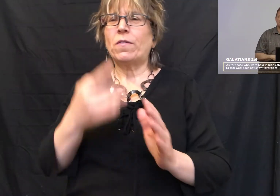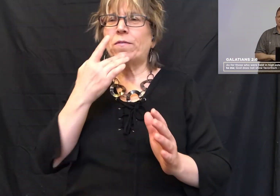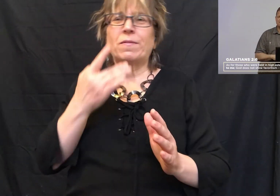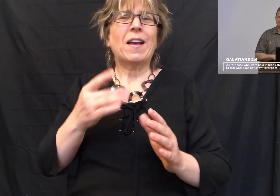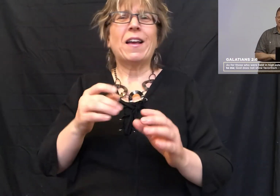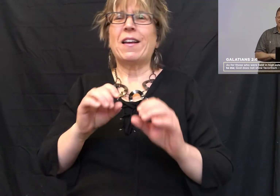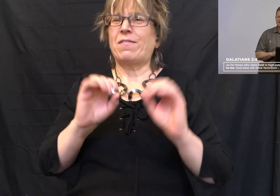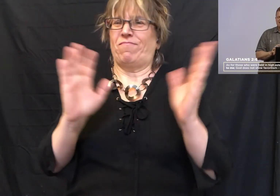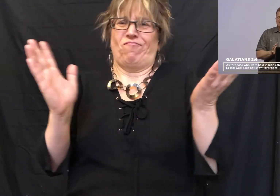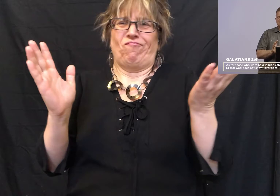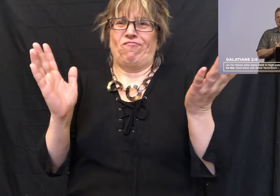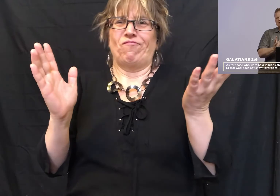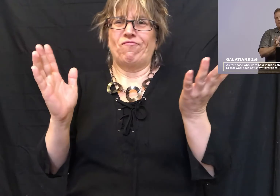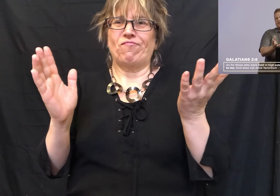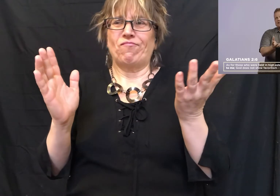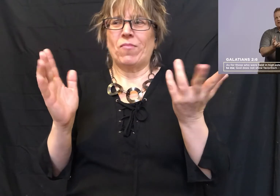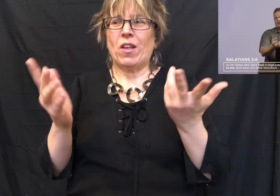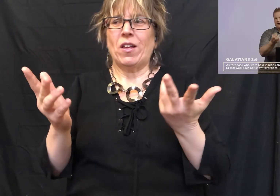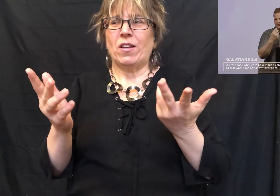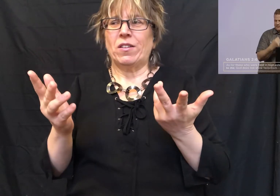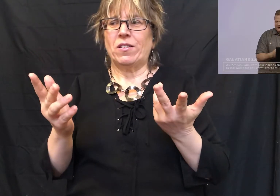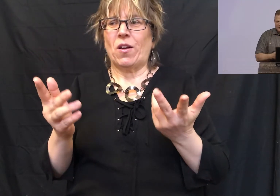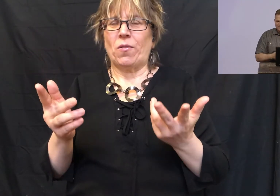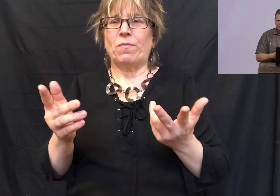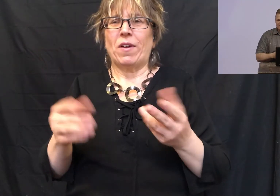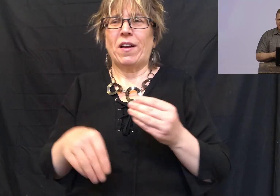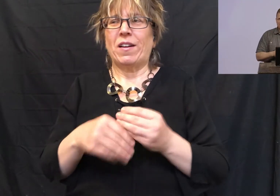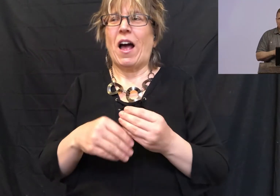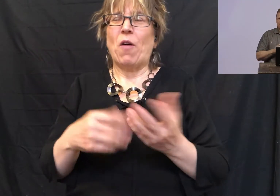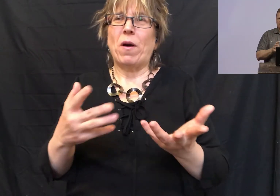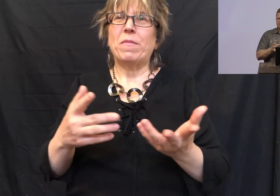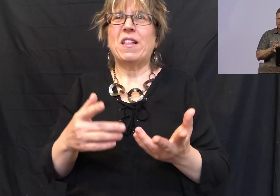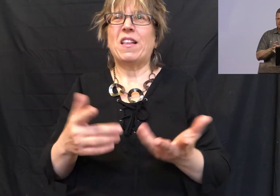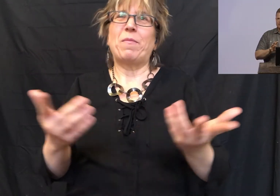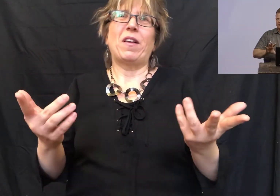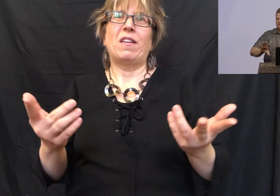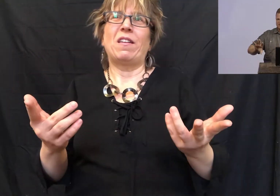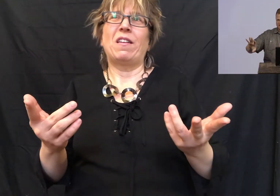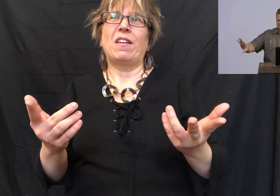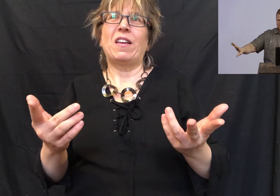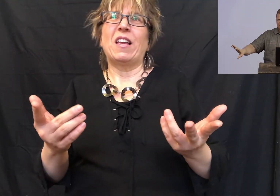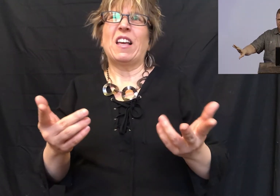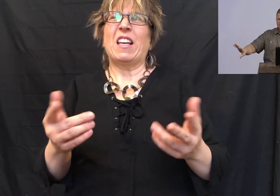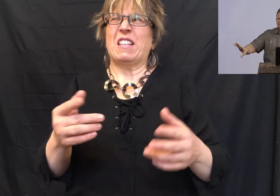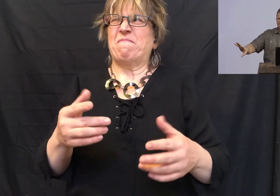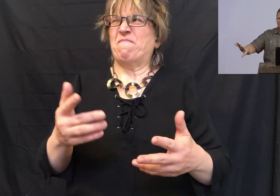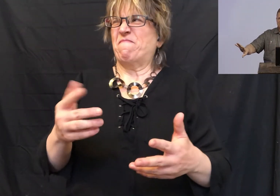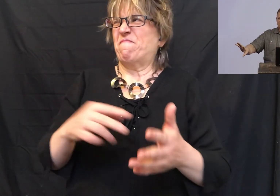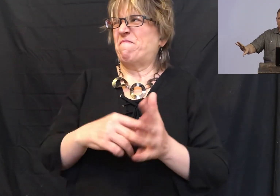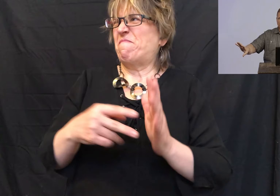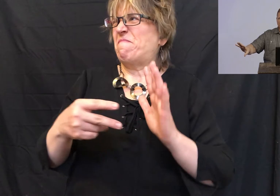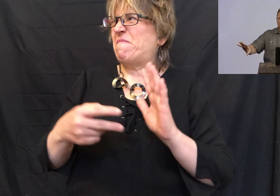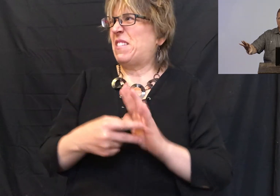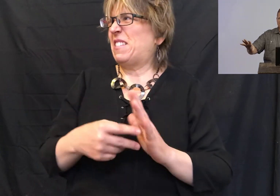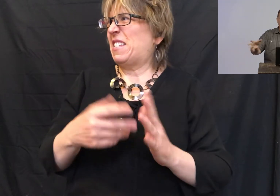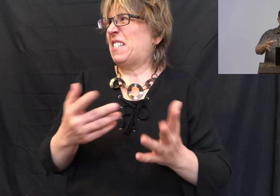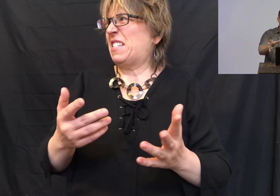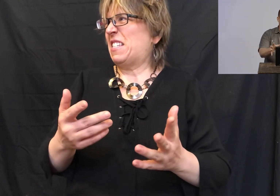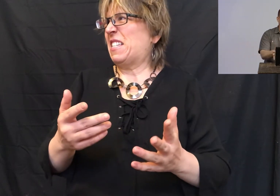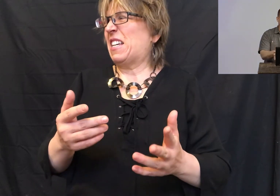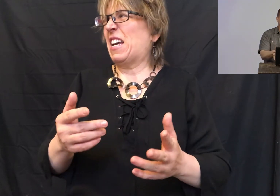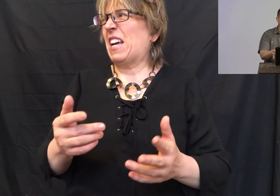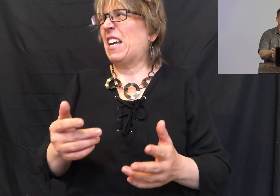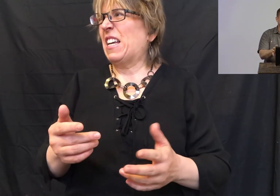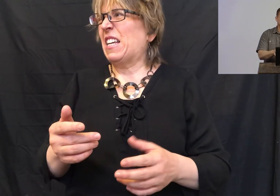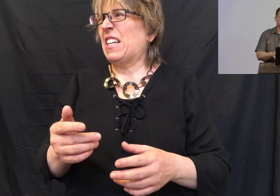to my message. It's almost like he's a little bit flippant here. He appears a little bit dismissive, if you will. And I'm not going to read